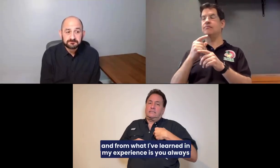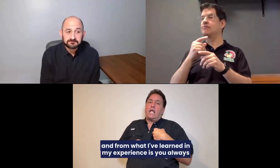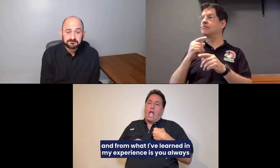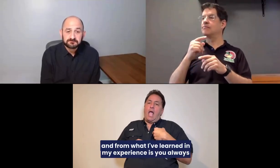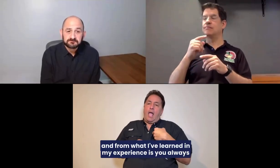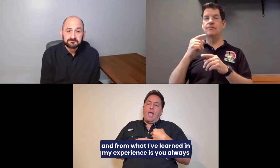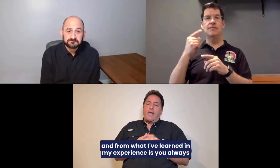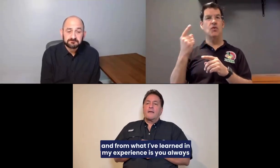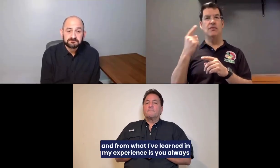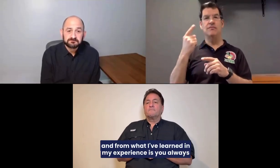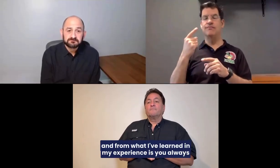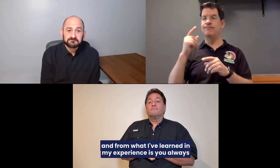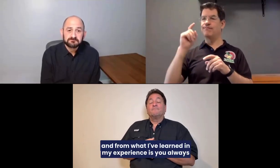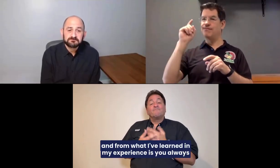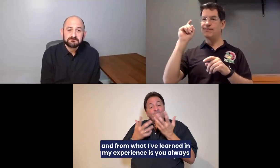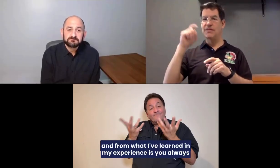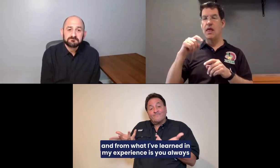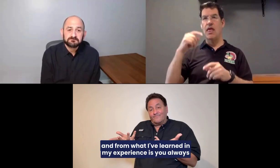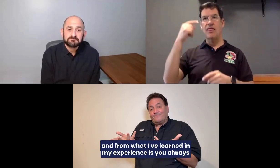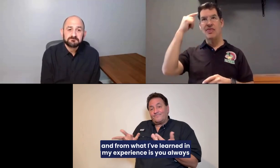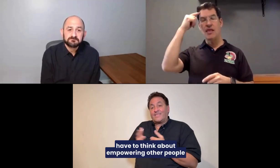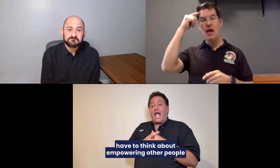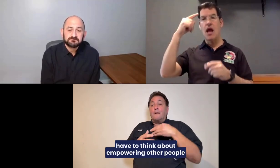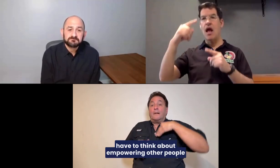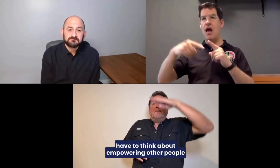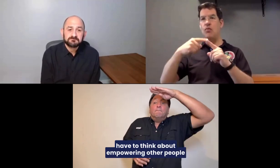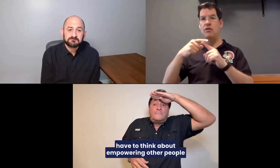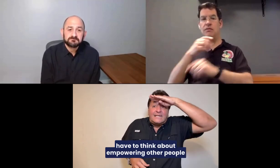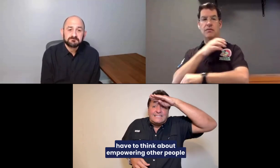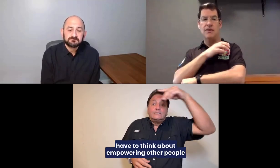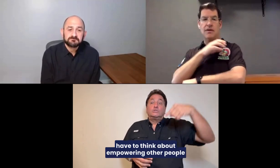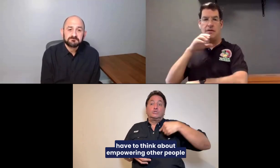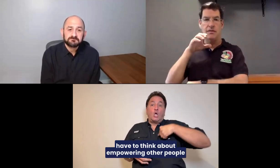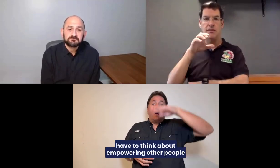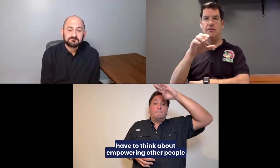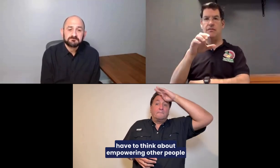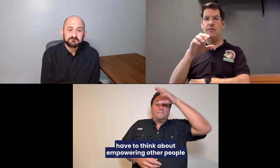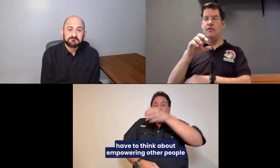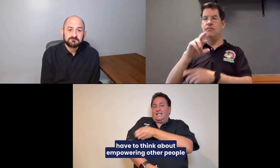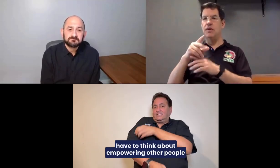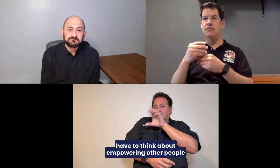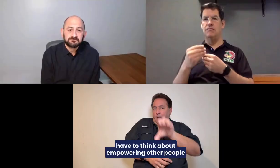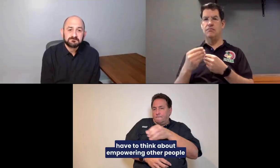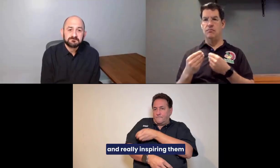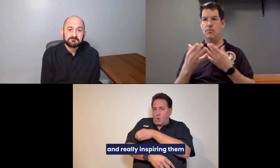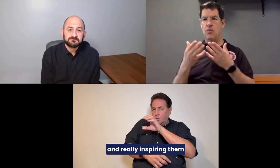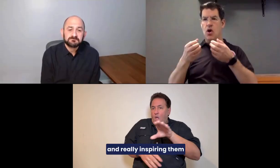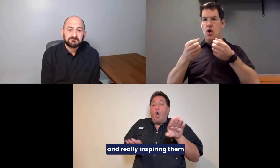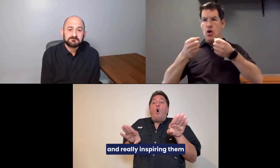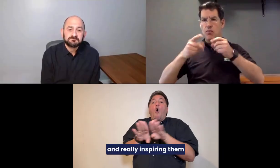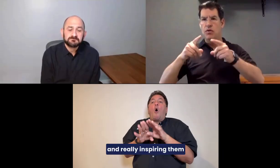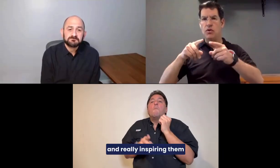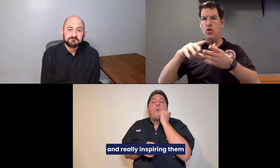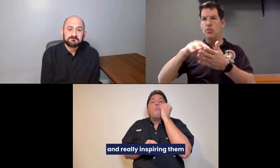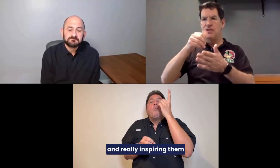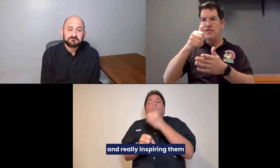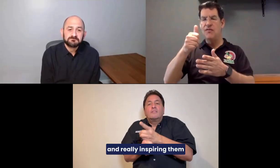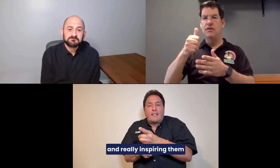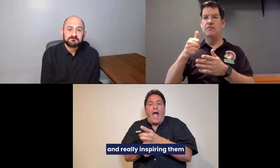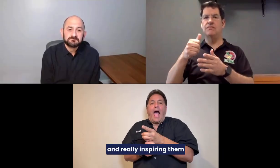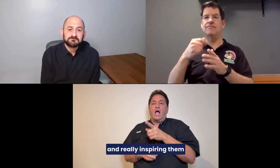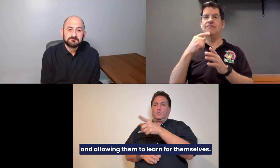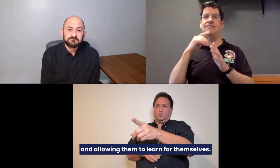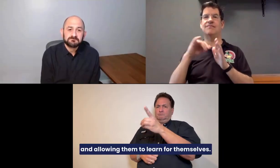my experience, is you always have to think about empowering other people and really inspiring